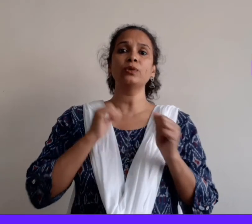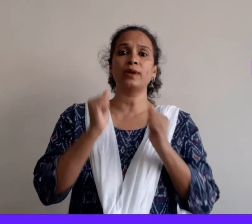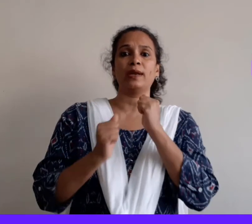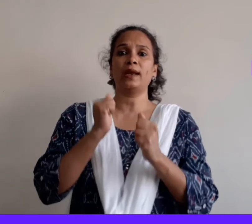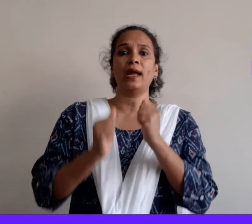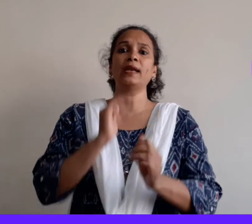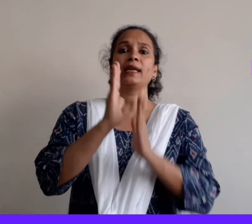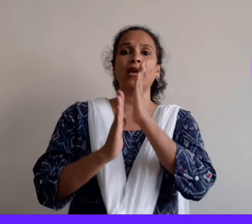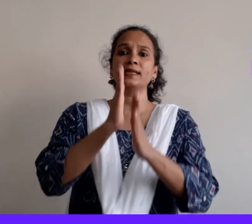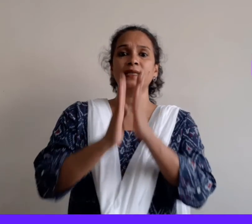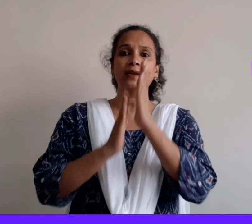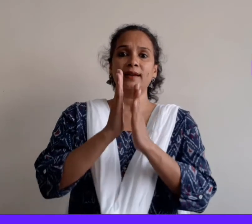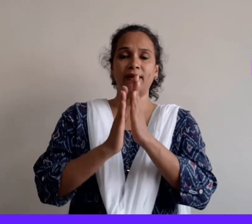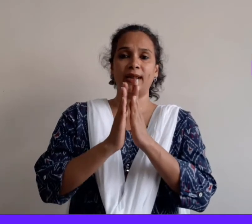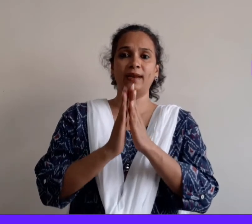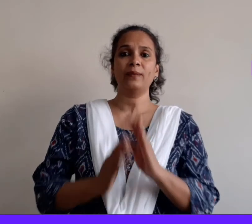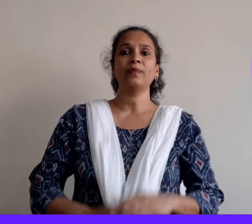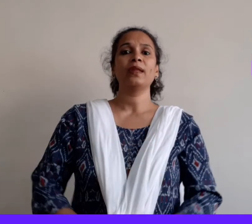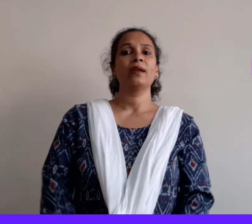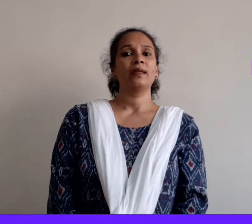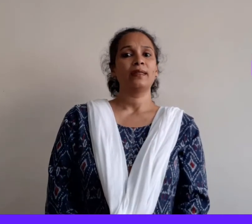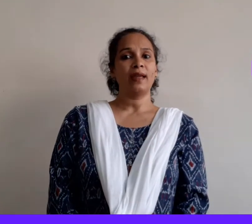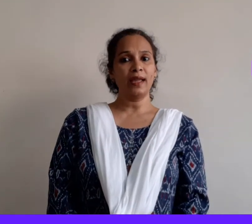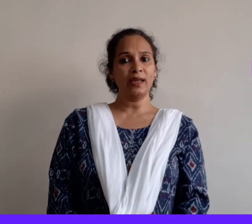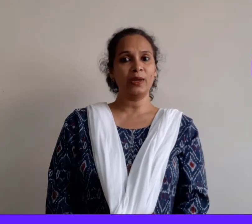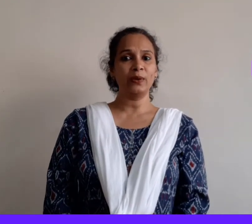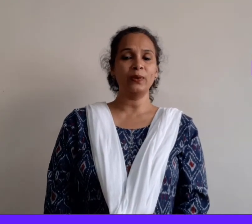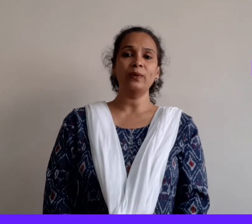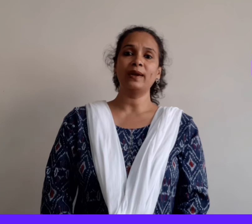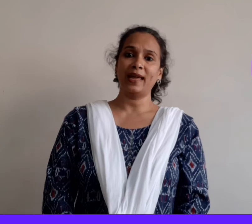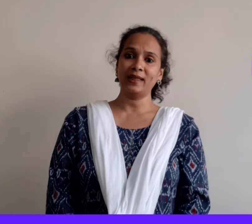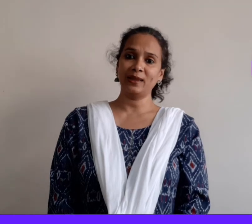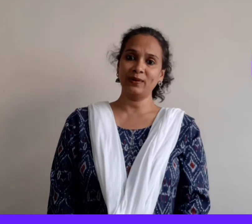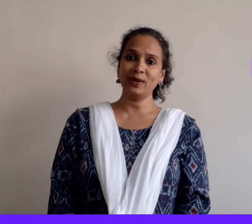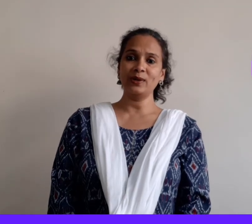run and catch the train. Thank you. Like the video,